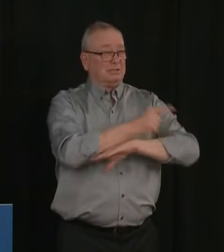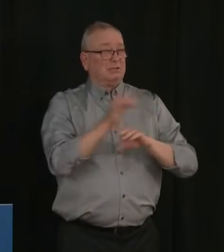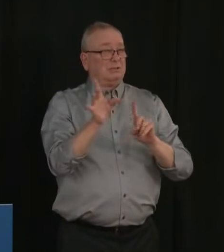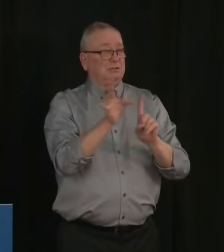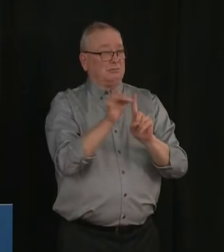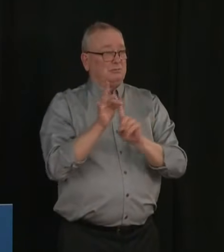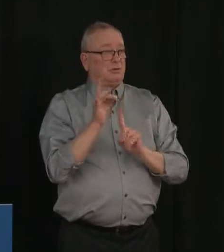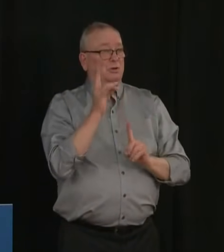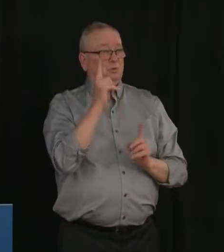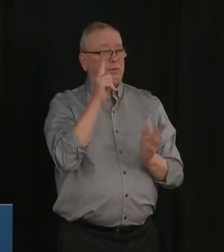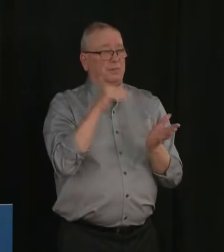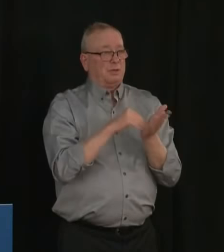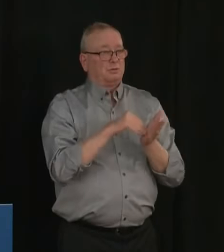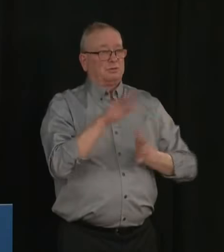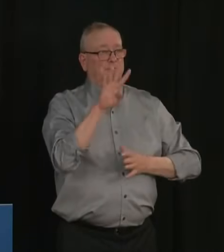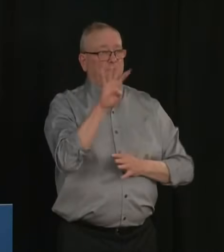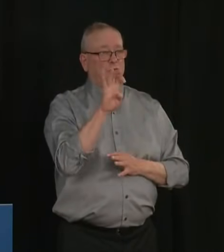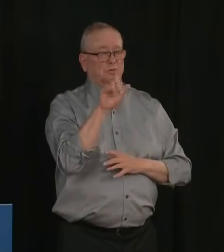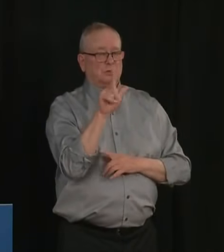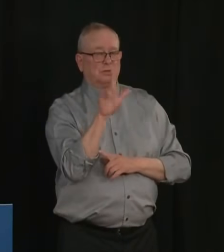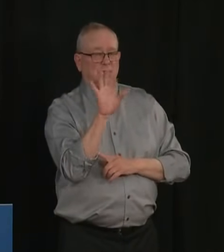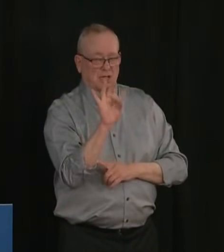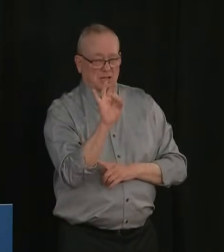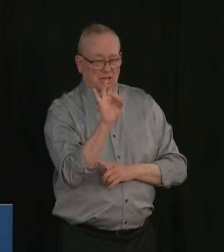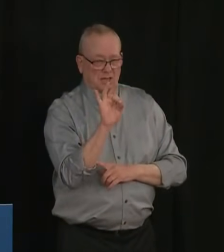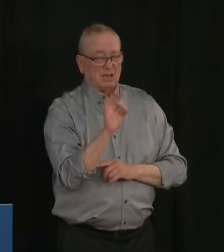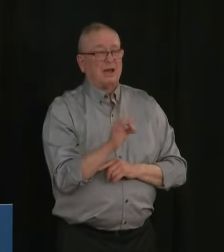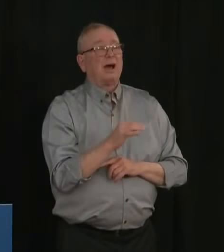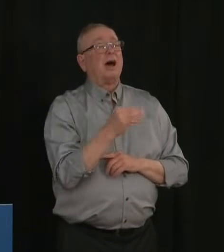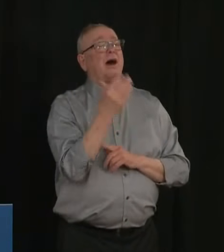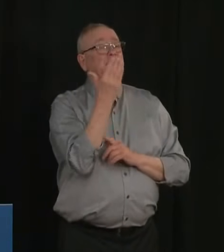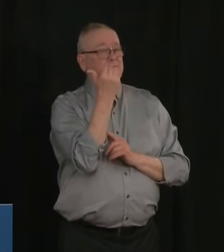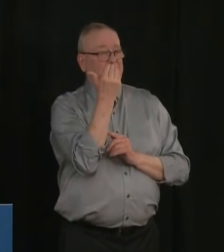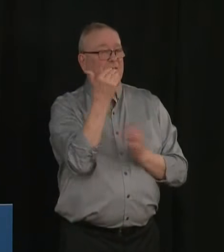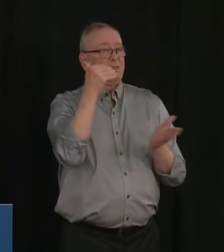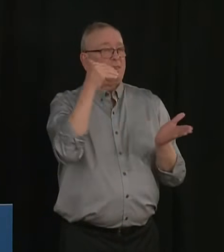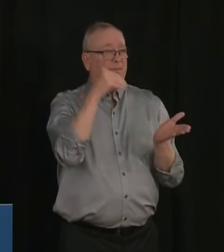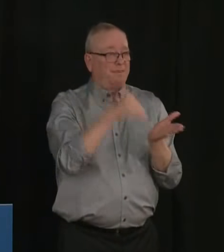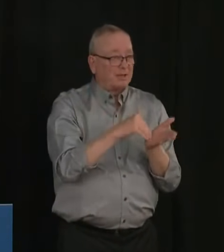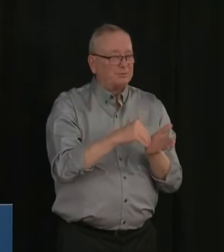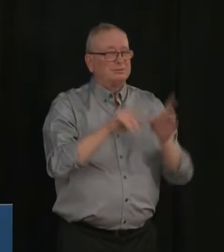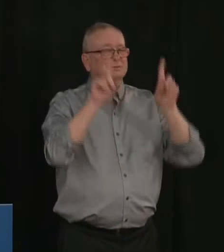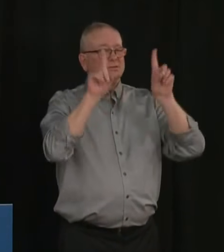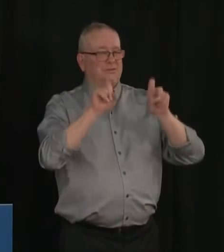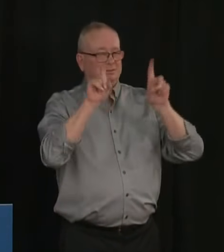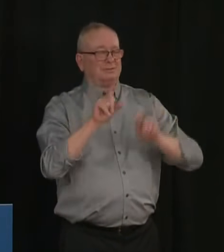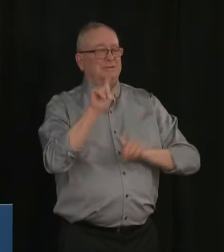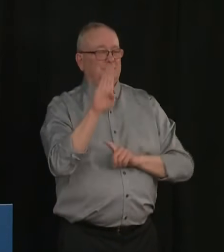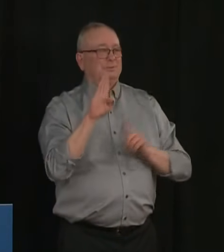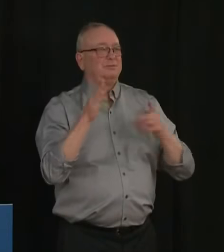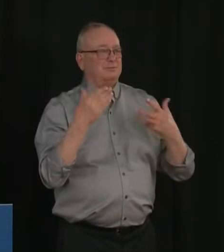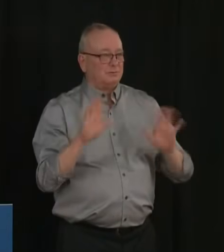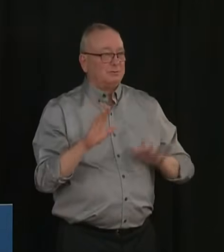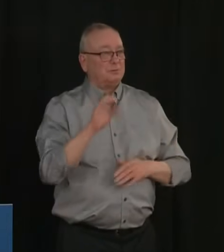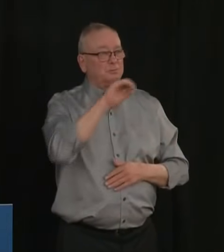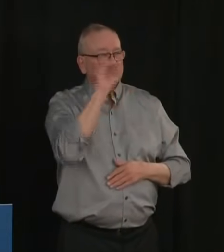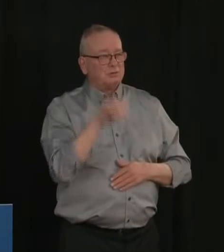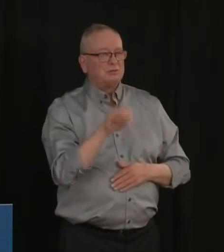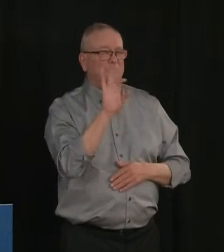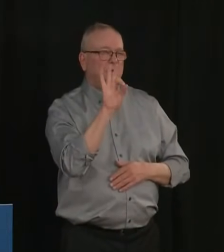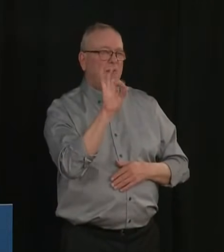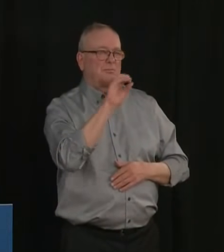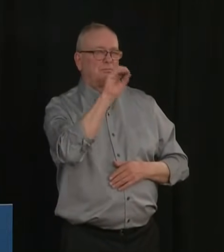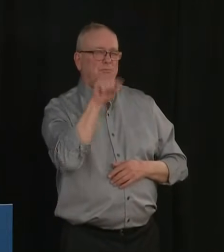1,429 new cases of COVID-19 and completed about 15,000 tests. Our positivity rate currently stands